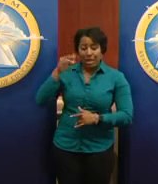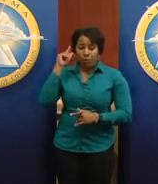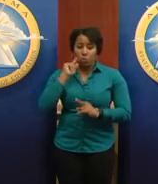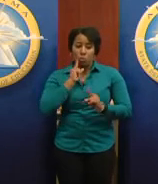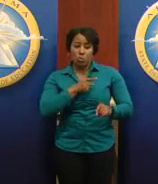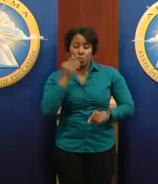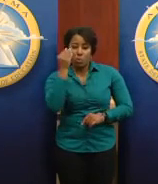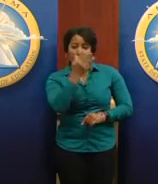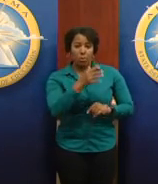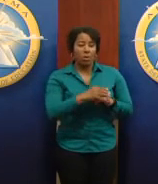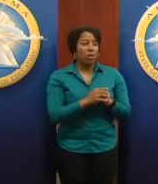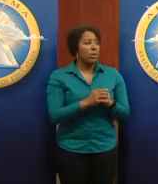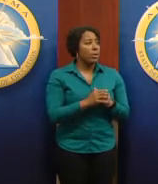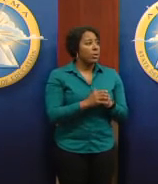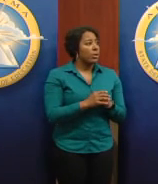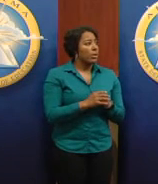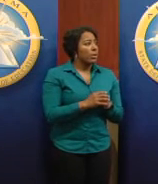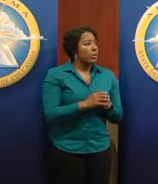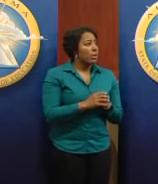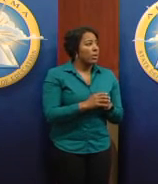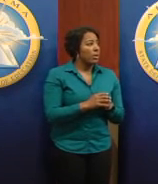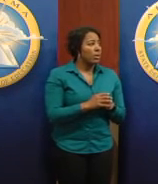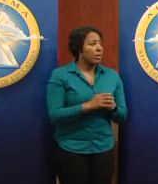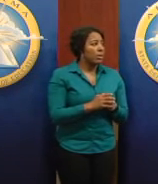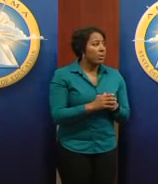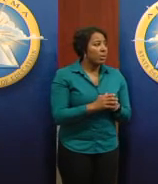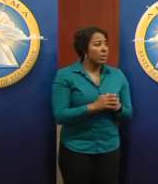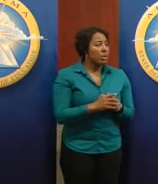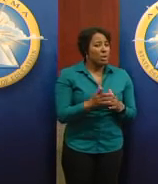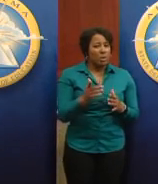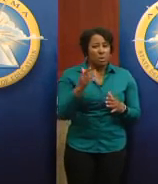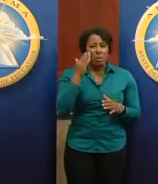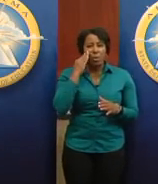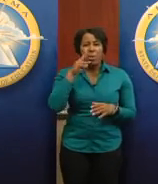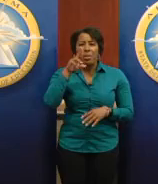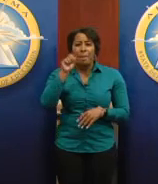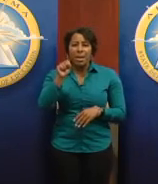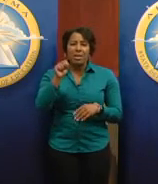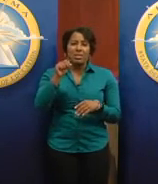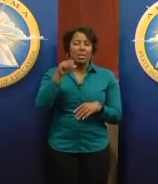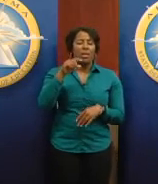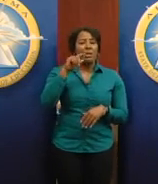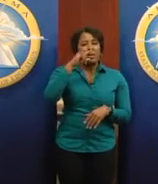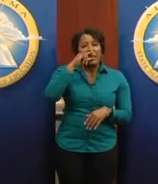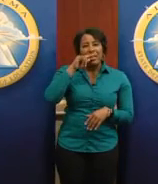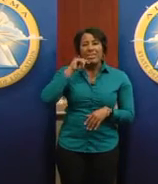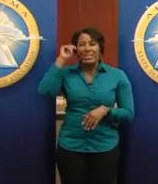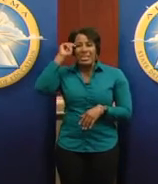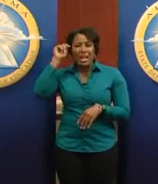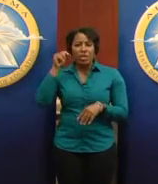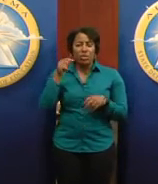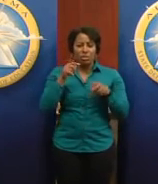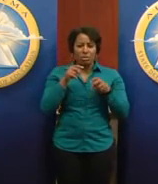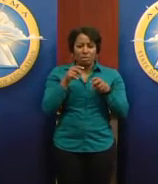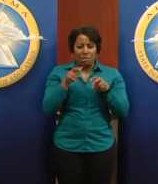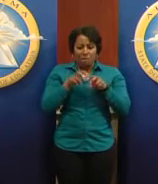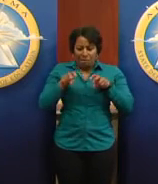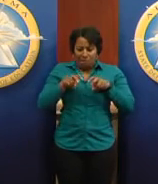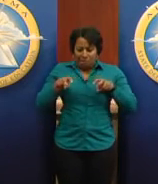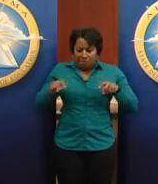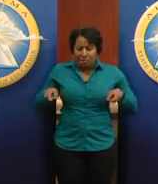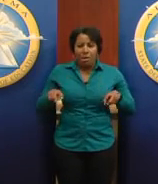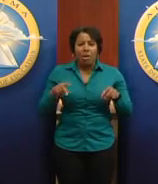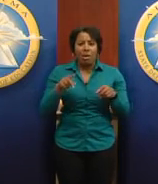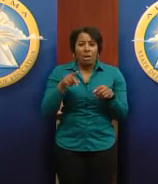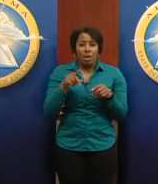such a hot pocket of kids being right on top of each other, whether you're kids or teenagers, is there any major concern of